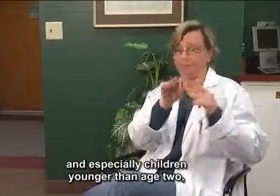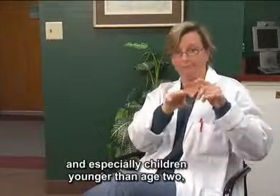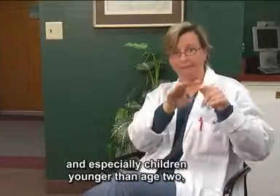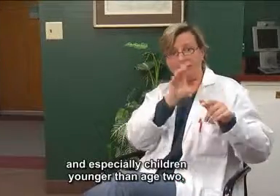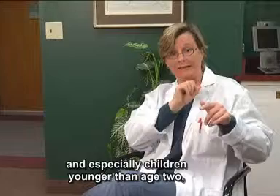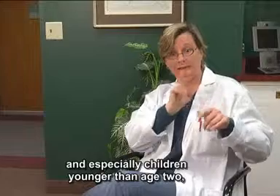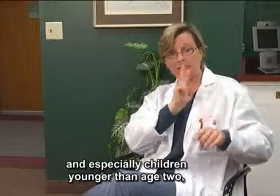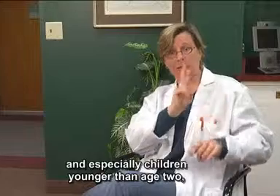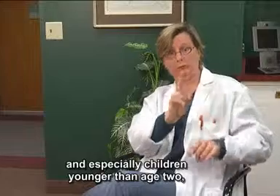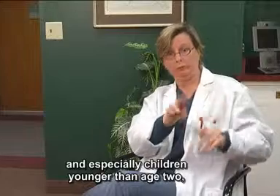2,